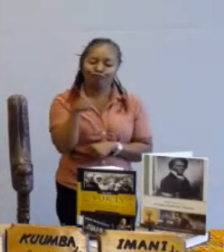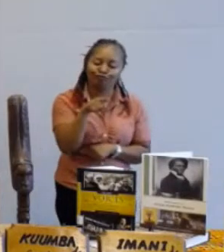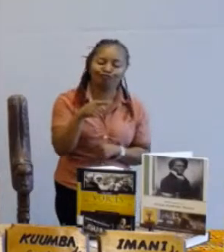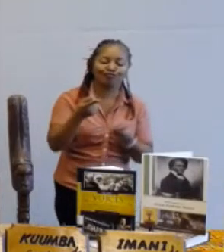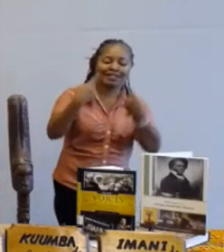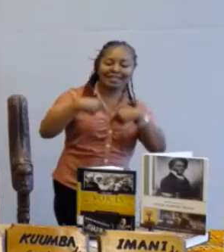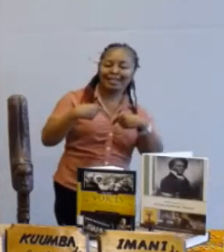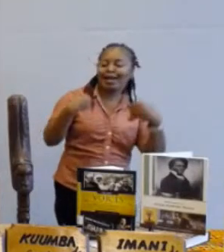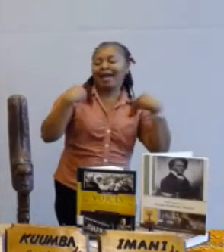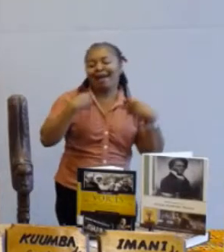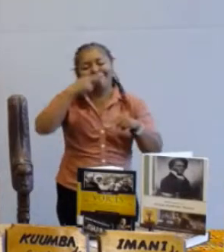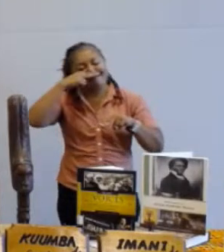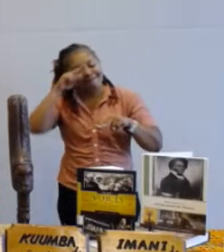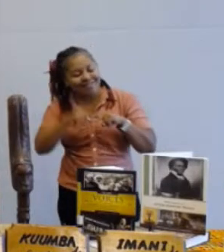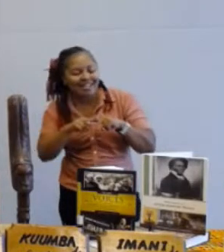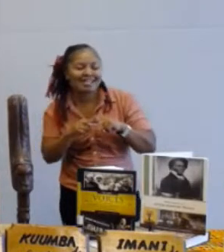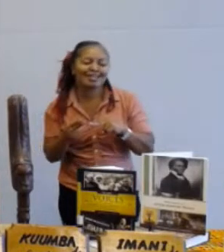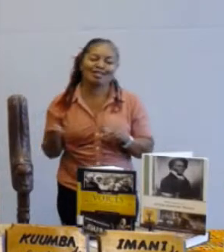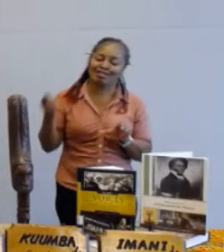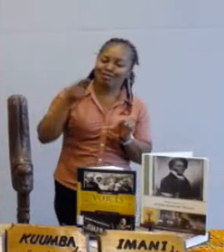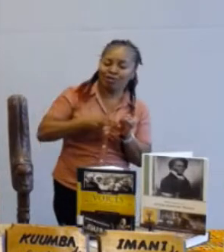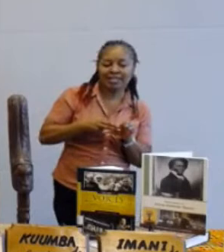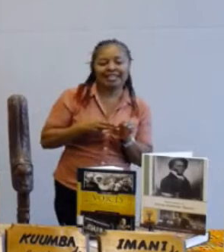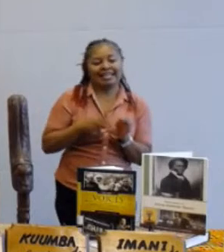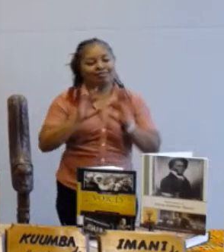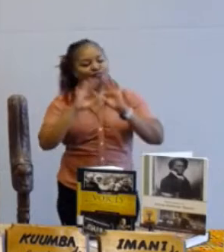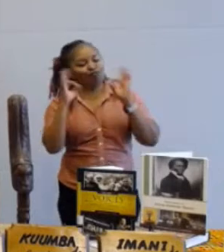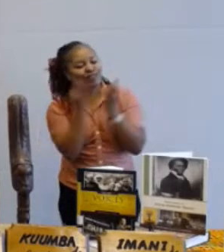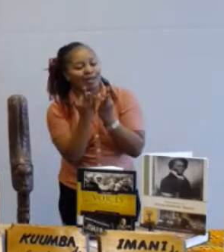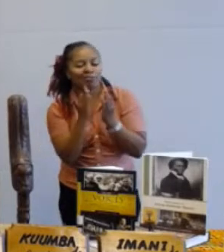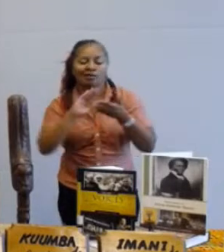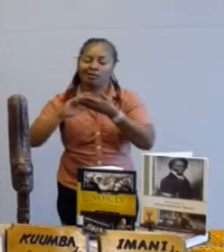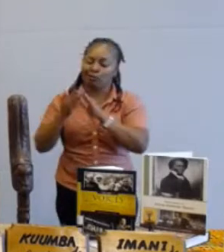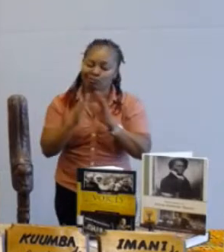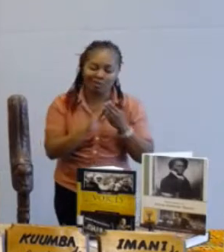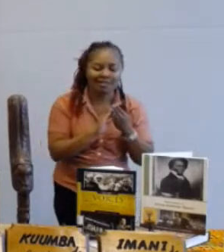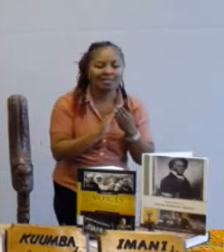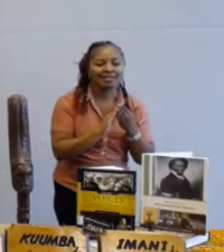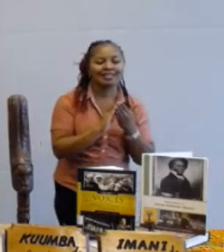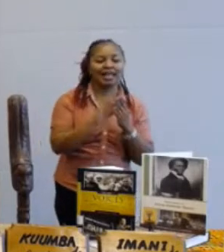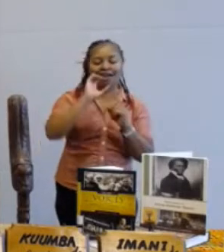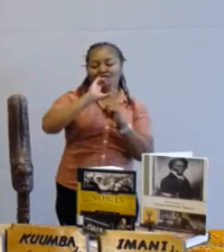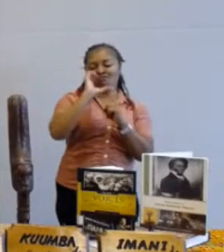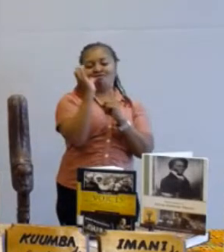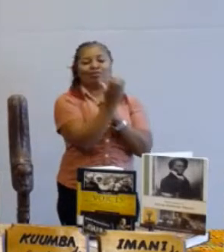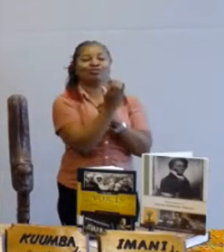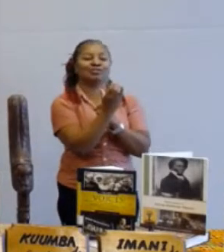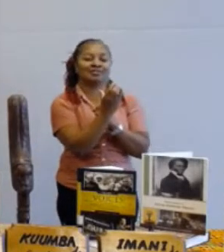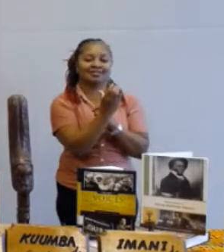fun, join in a wonderful celebration of family, community, and culture.